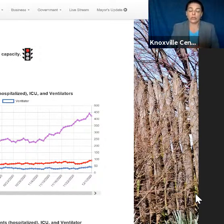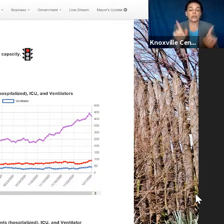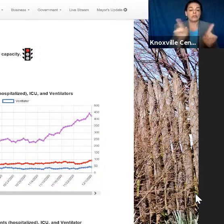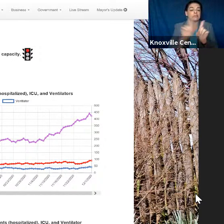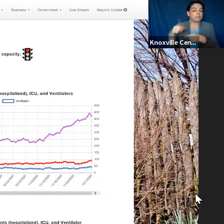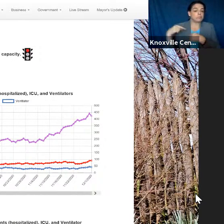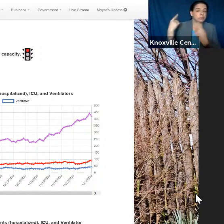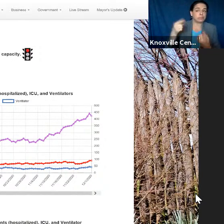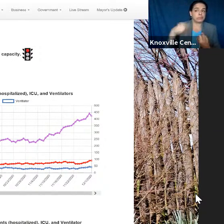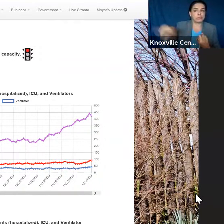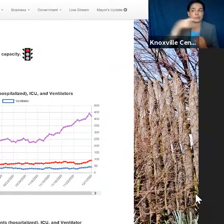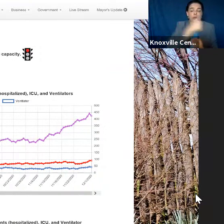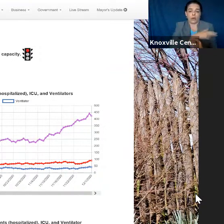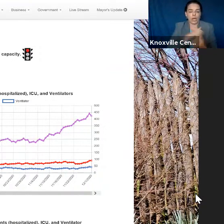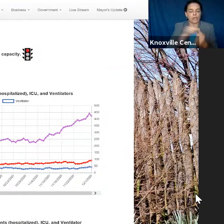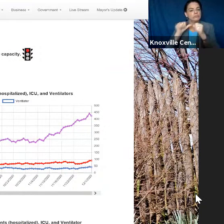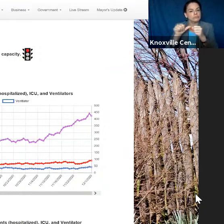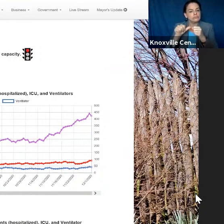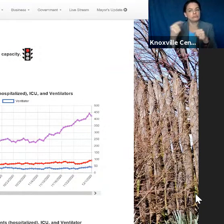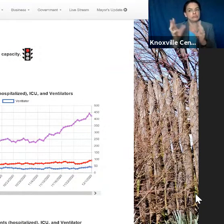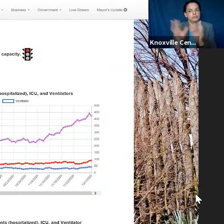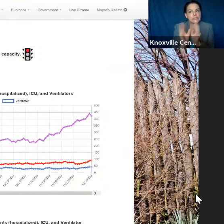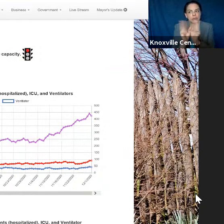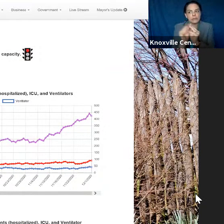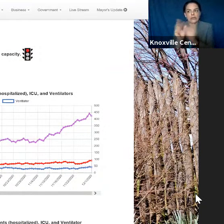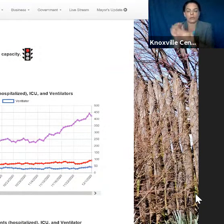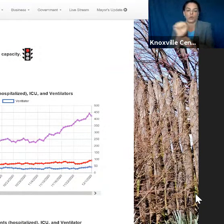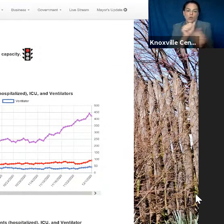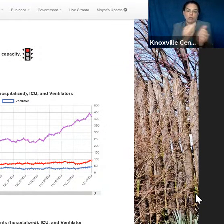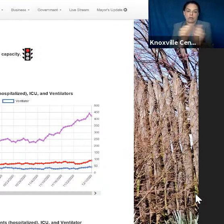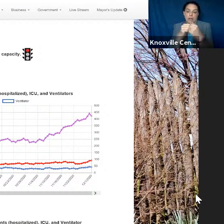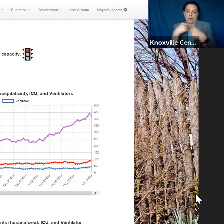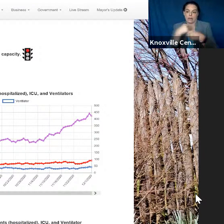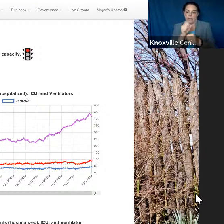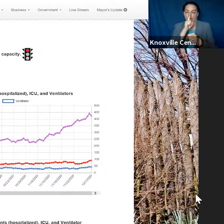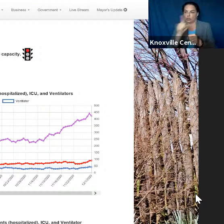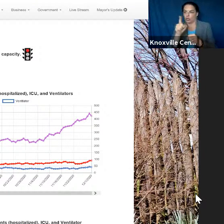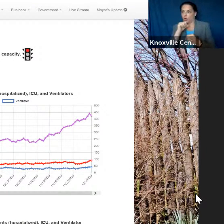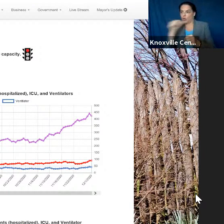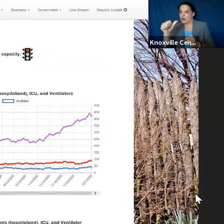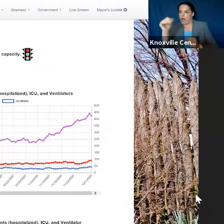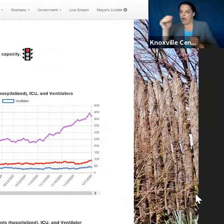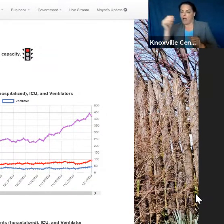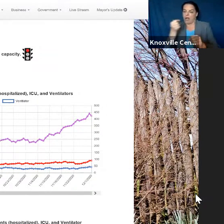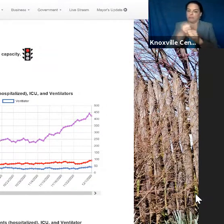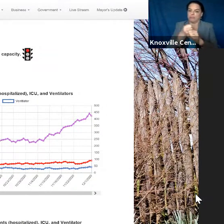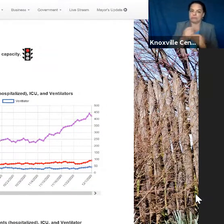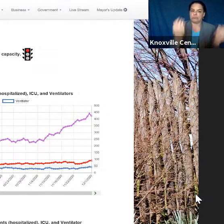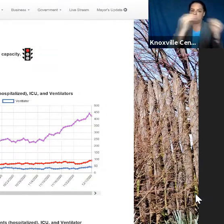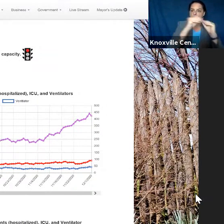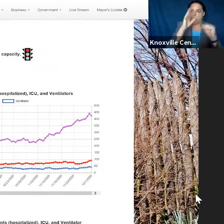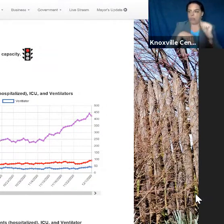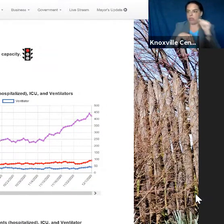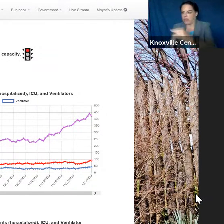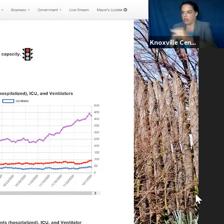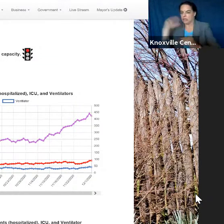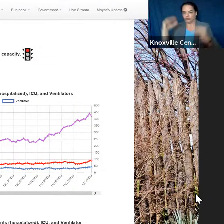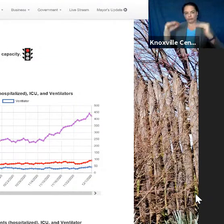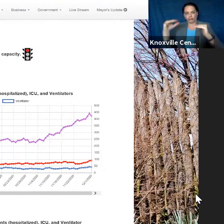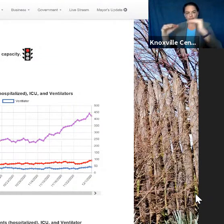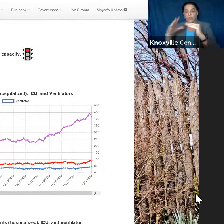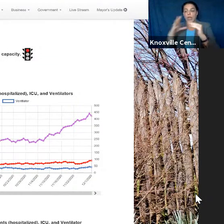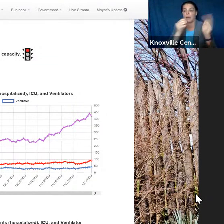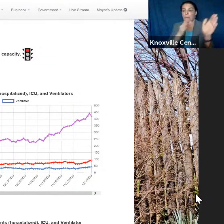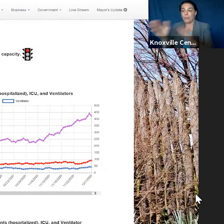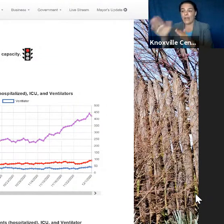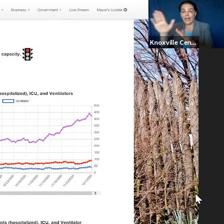hospital systems continue to meet routinely, work together, ensure that no system is impacted disproportionately, and plan their response together to